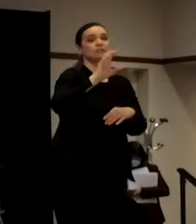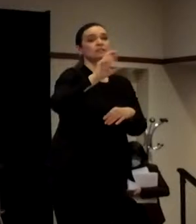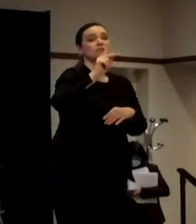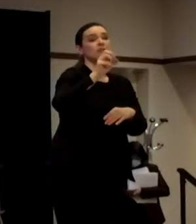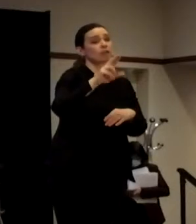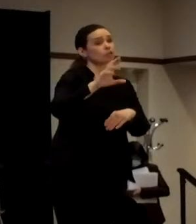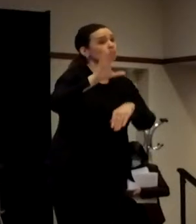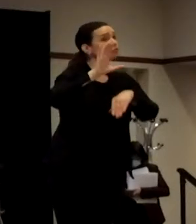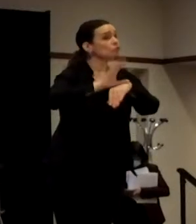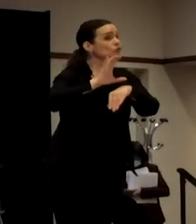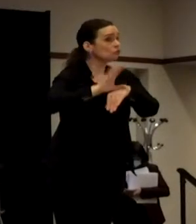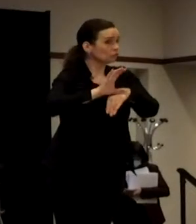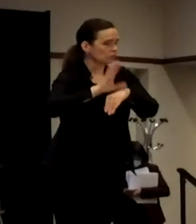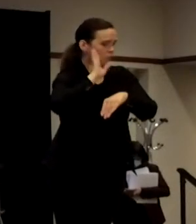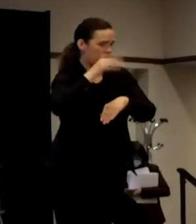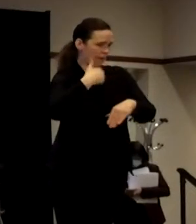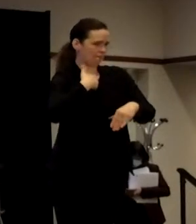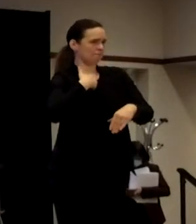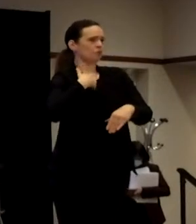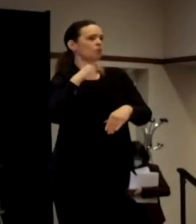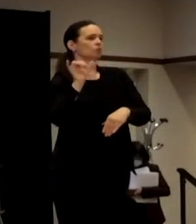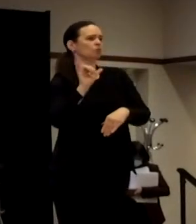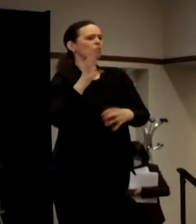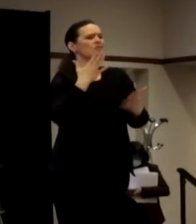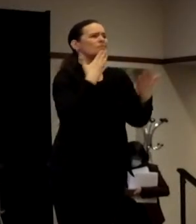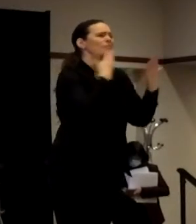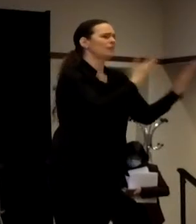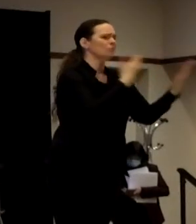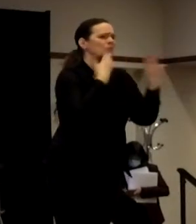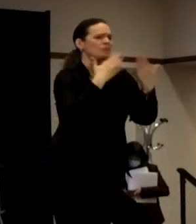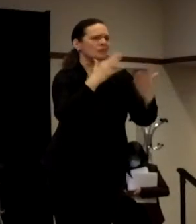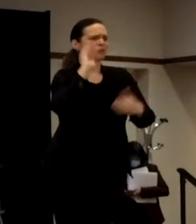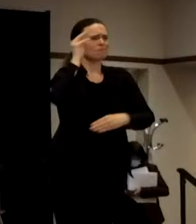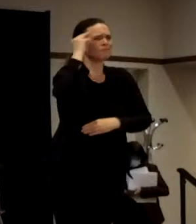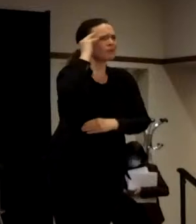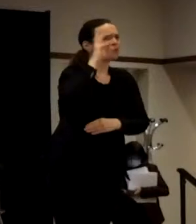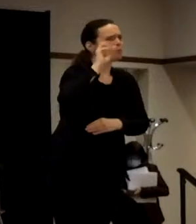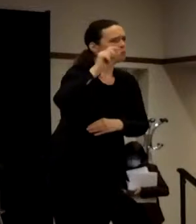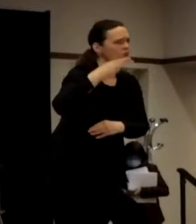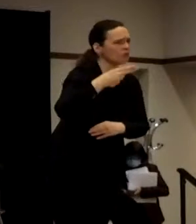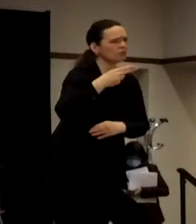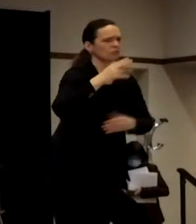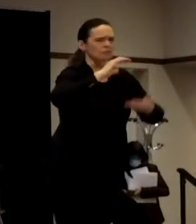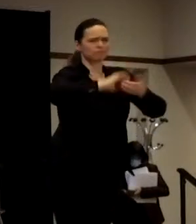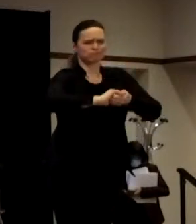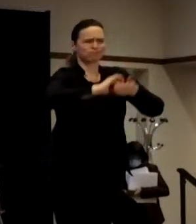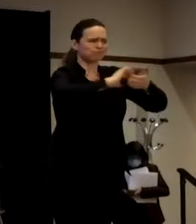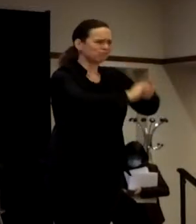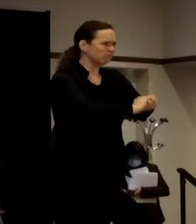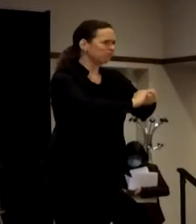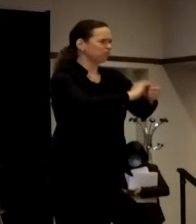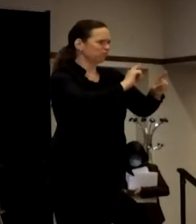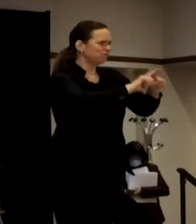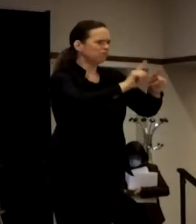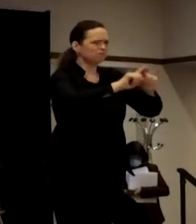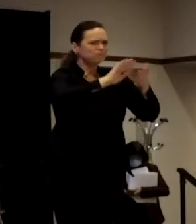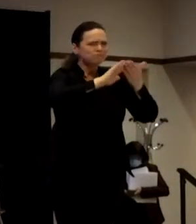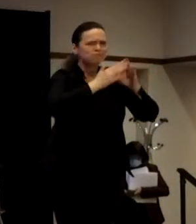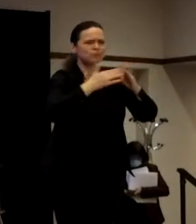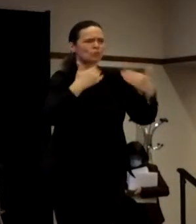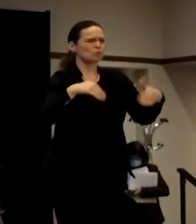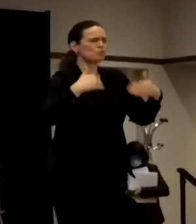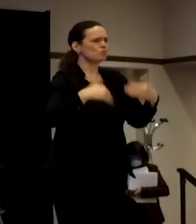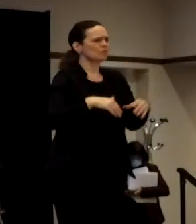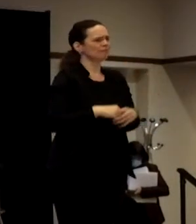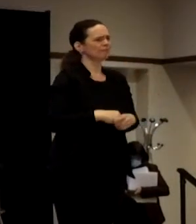Mayor Walsh and his team as well for working with us on this. we know about the process.